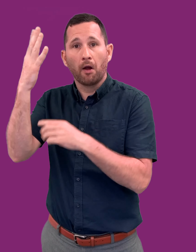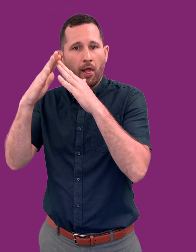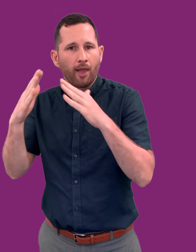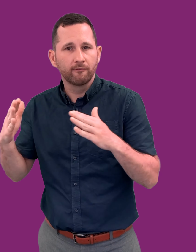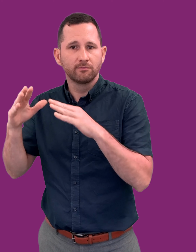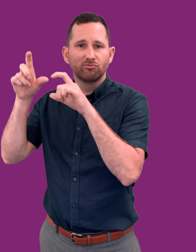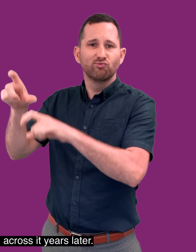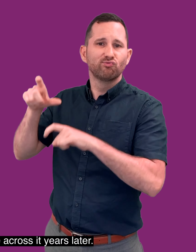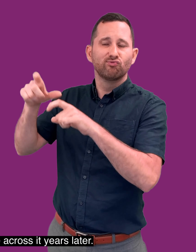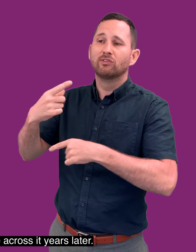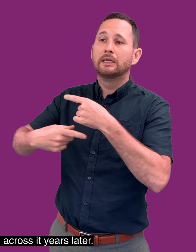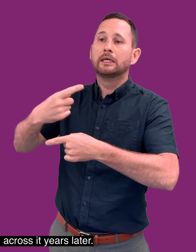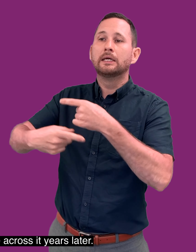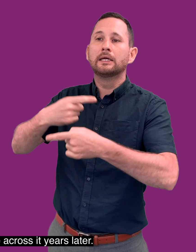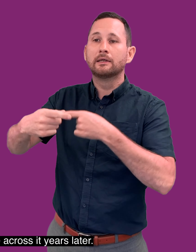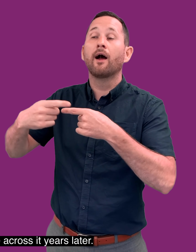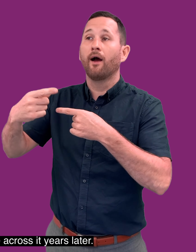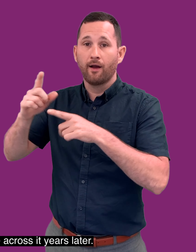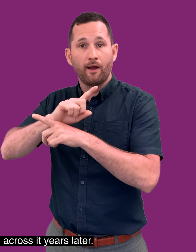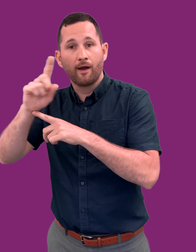where you'll come across it years later.